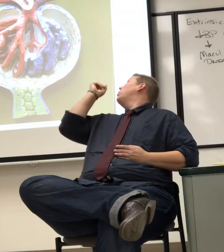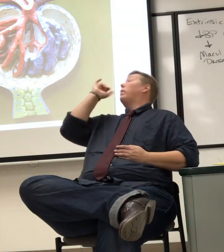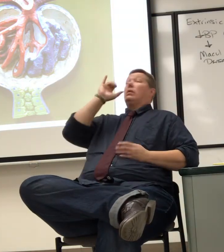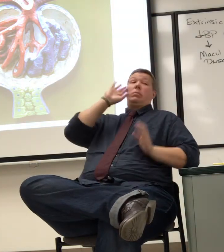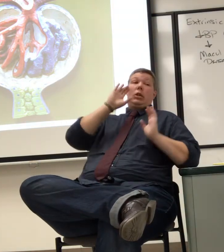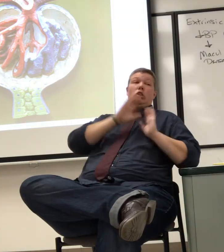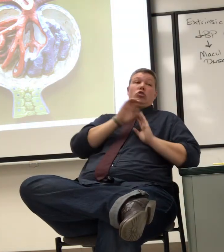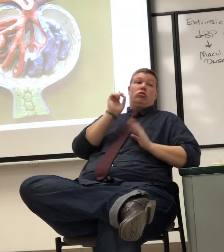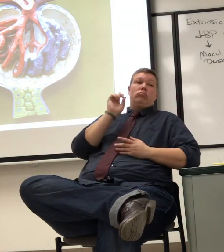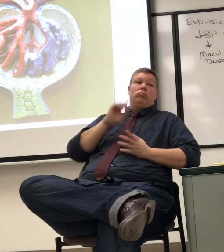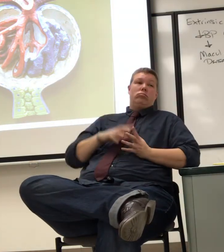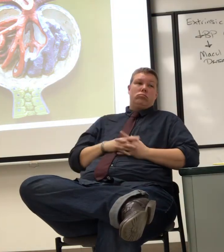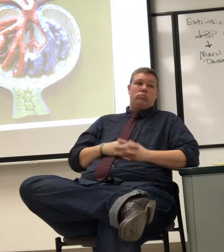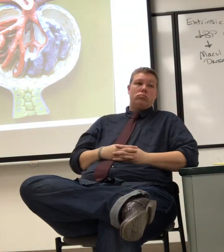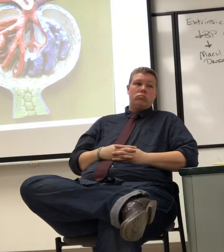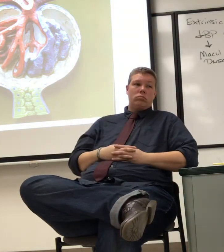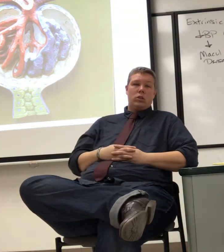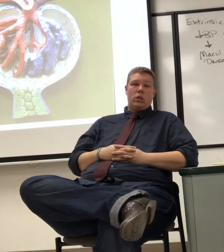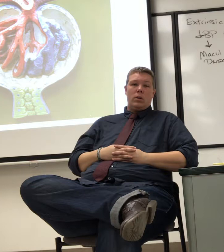so like for example,